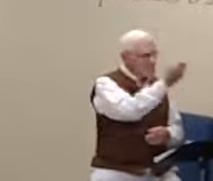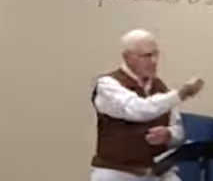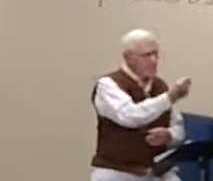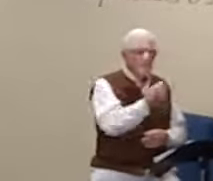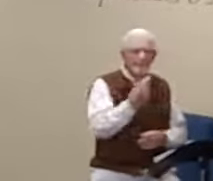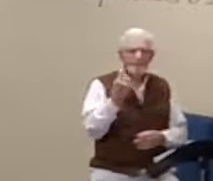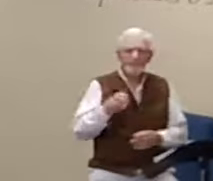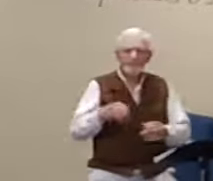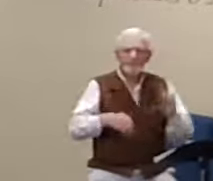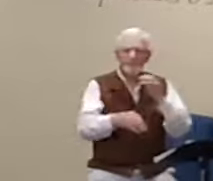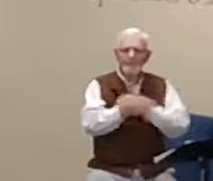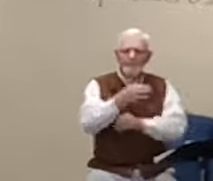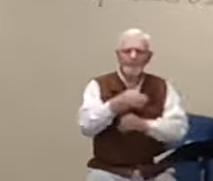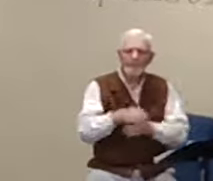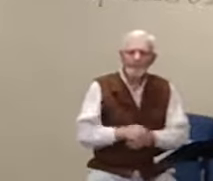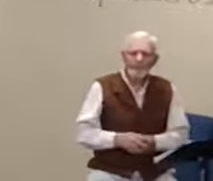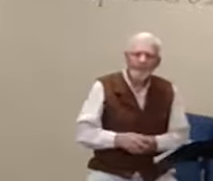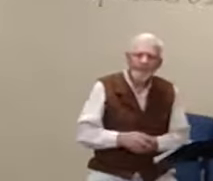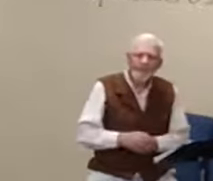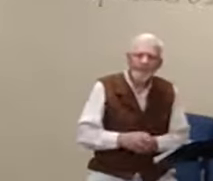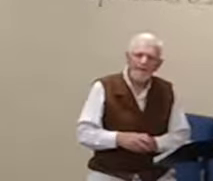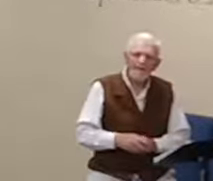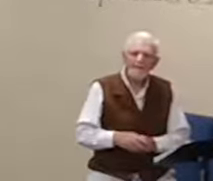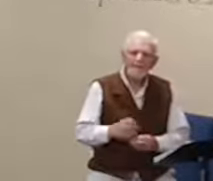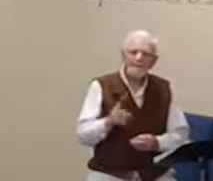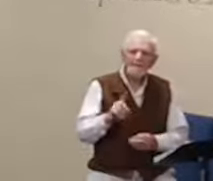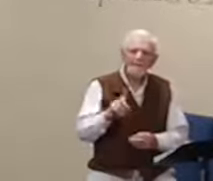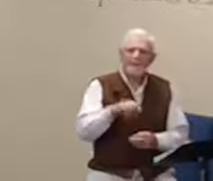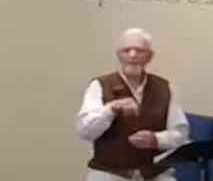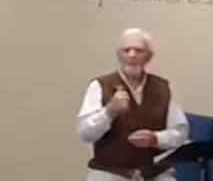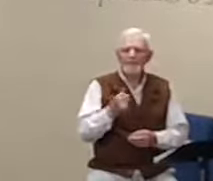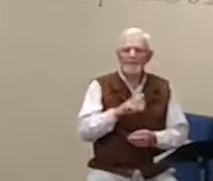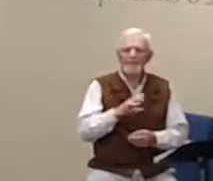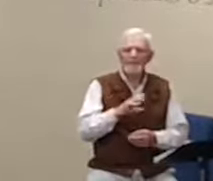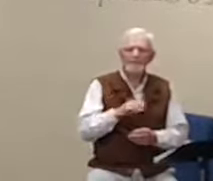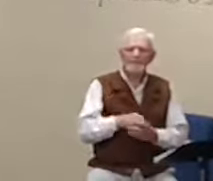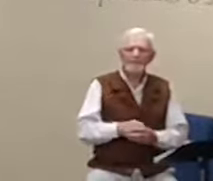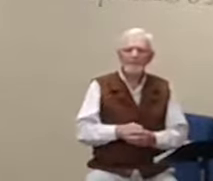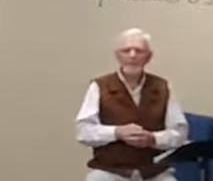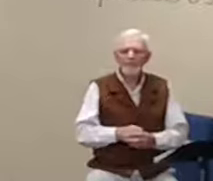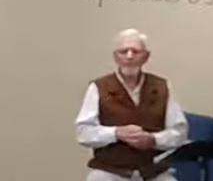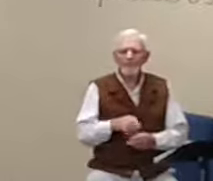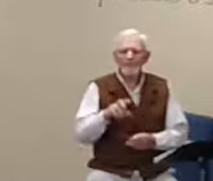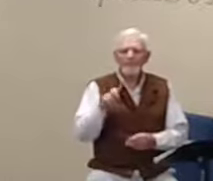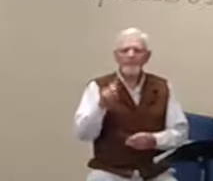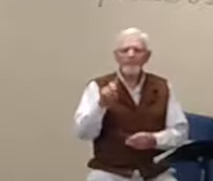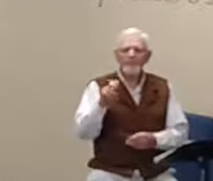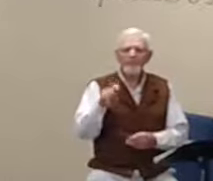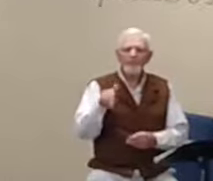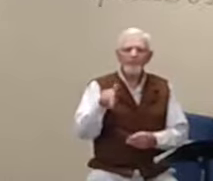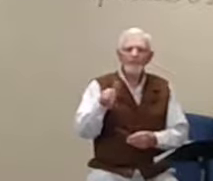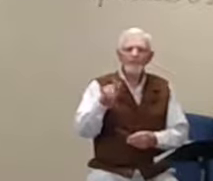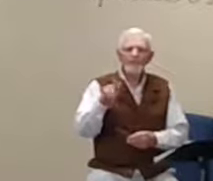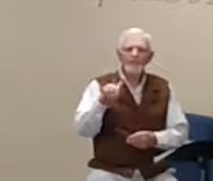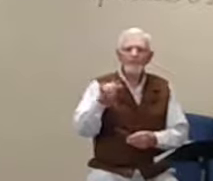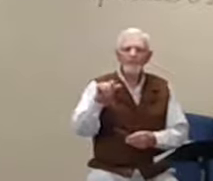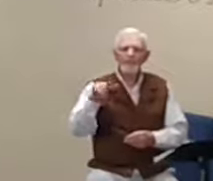kind of like with Barney Fife, you give me a couple bullets along the way. But anyway, it's called deputation, and that's where we go